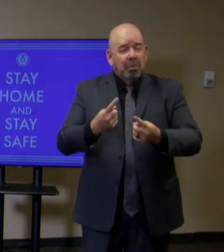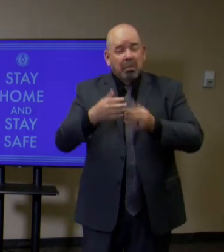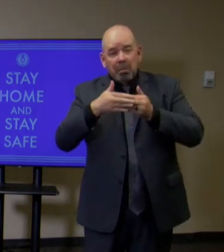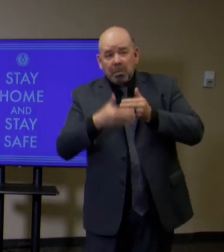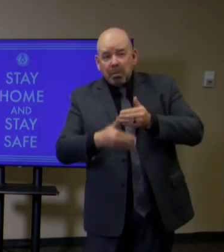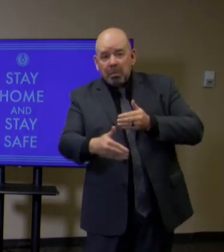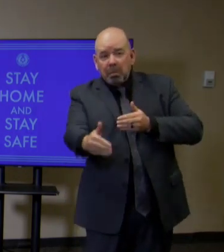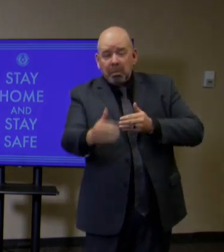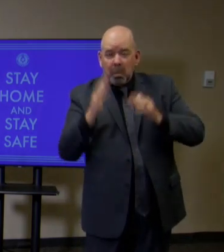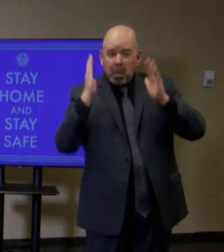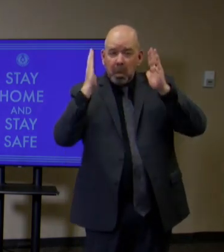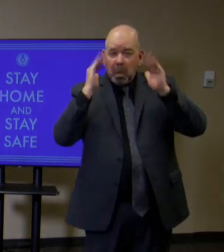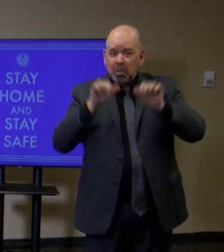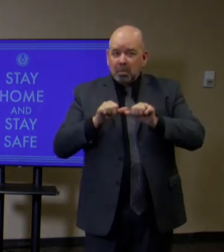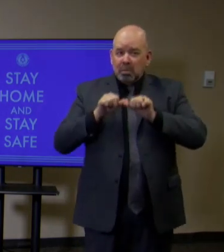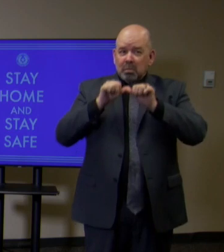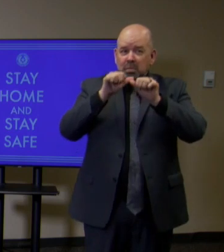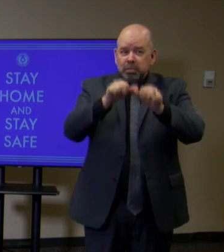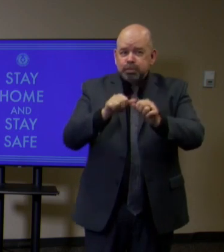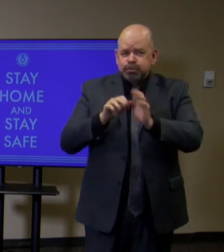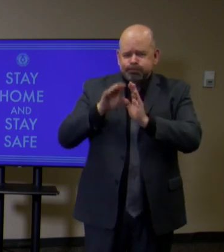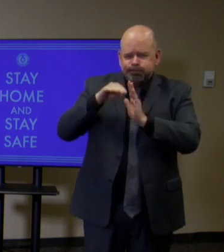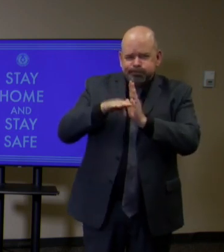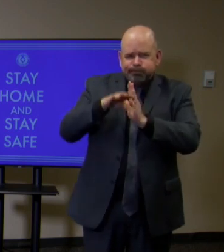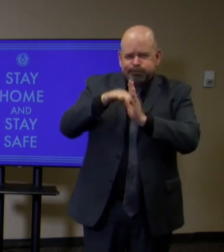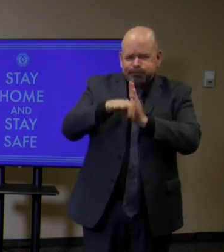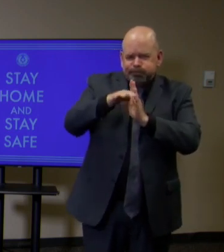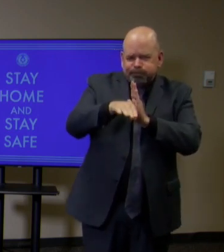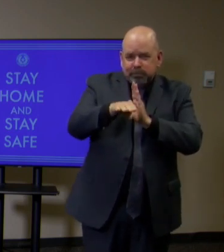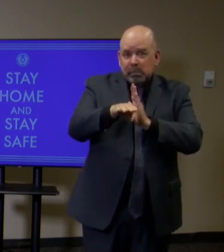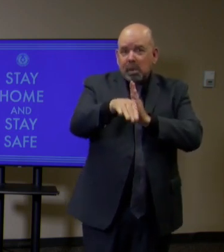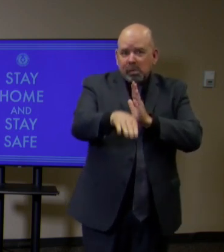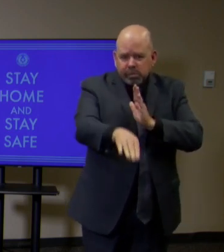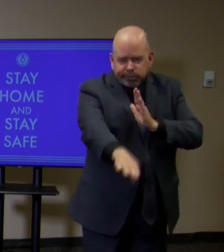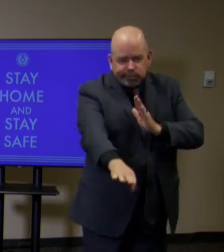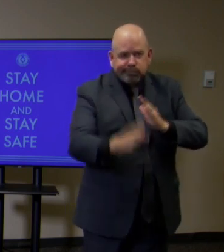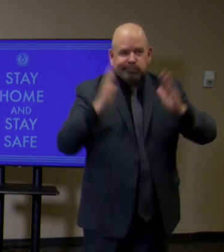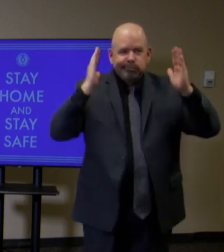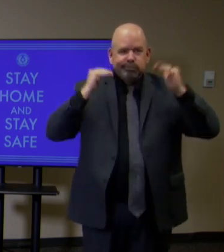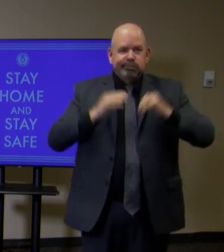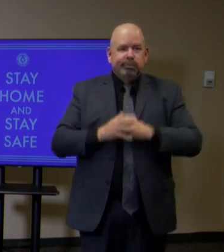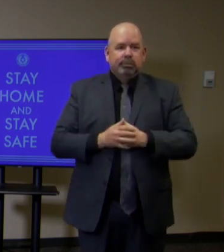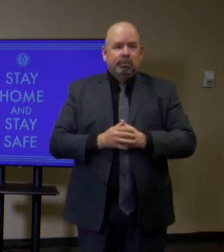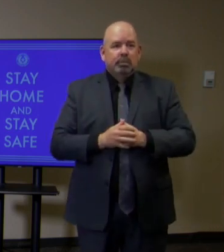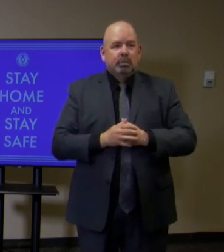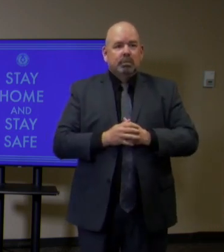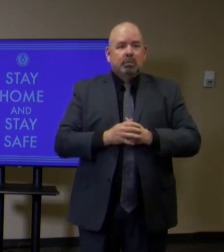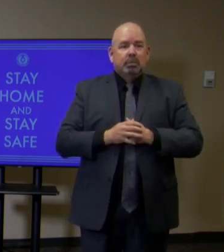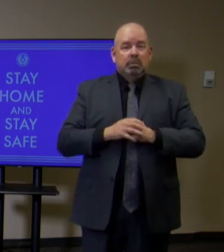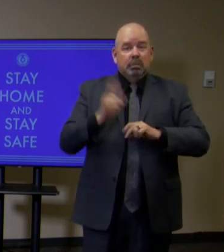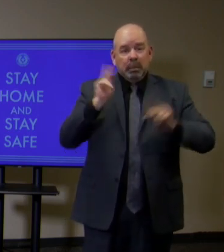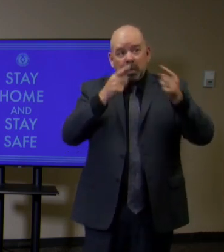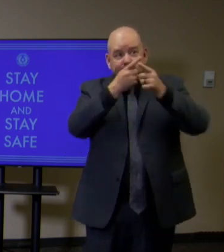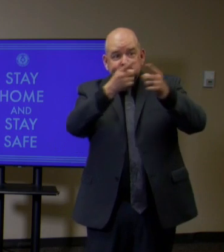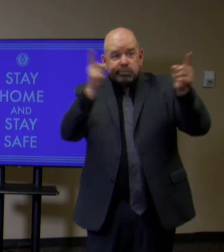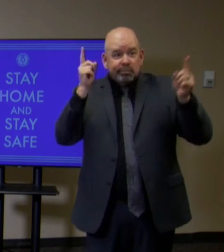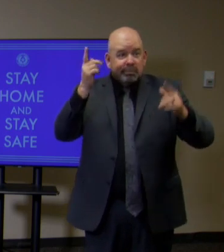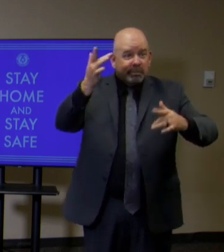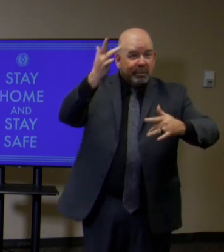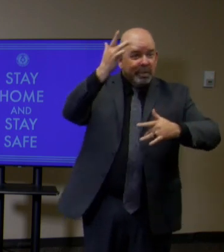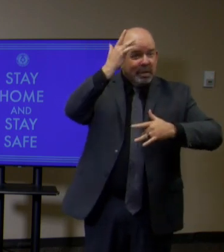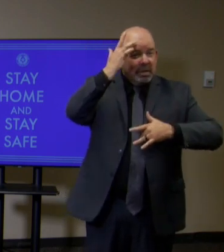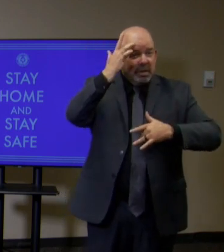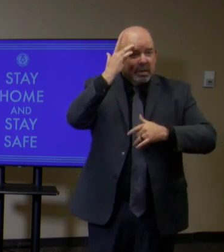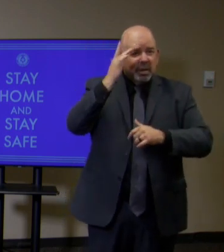trend. About 80% of the people that are getting sick right now who tell us about their employment